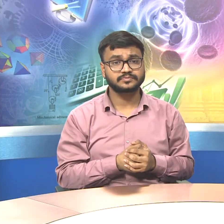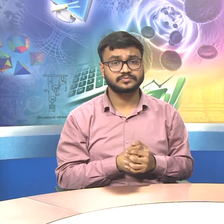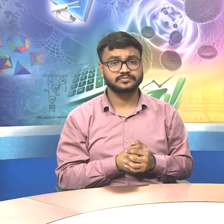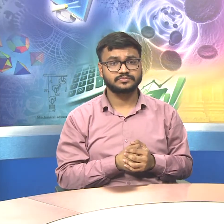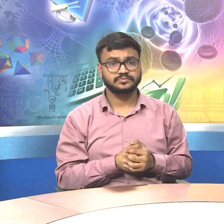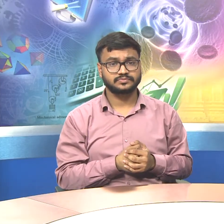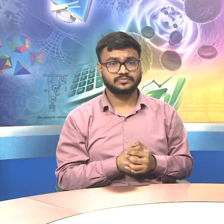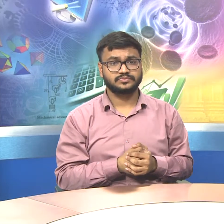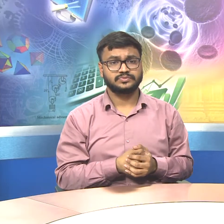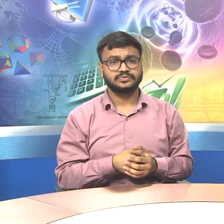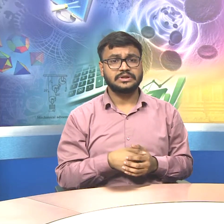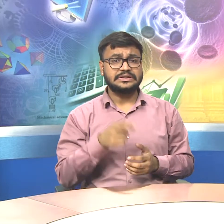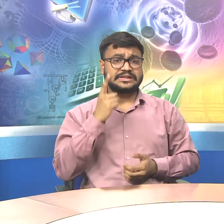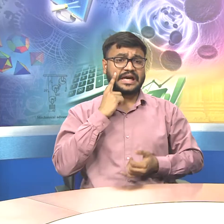simple sentence example,